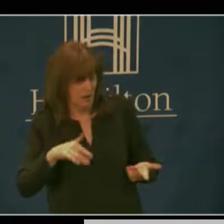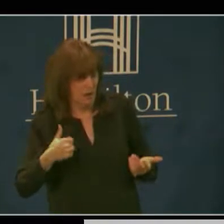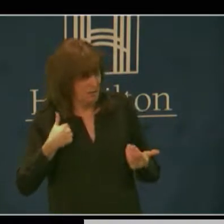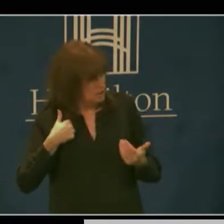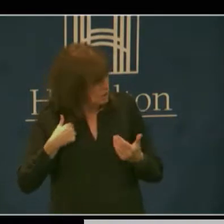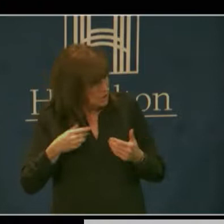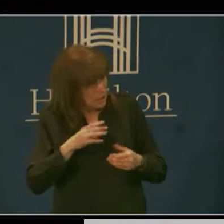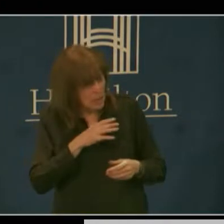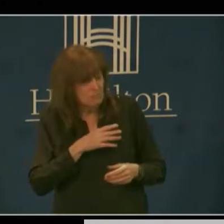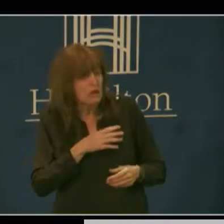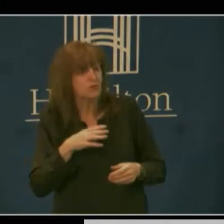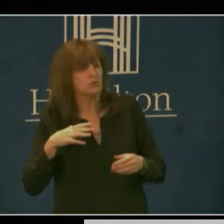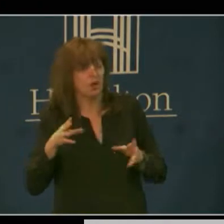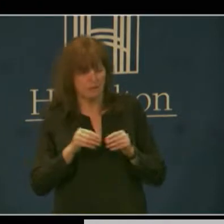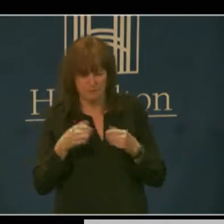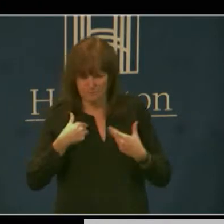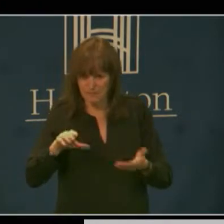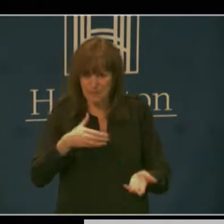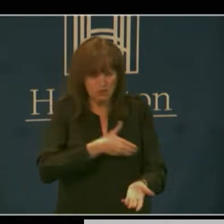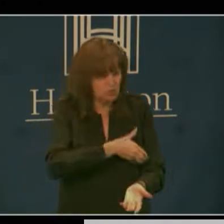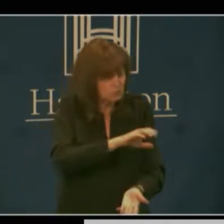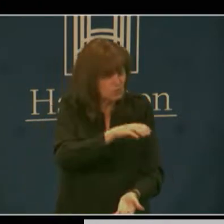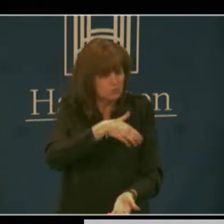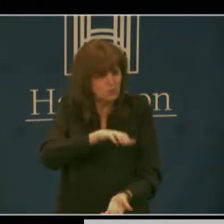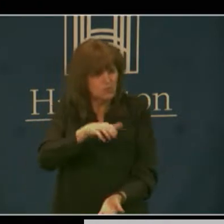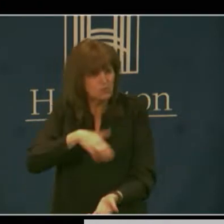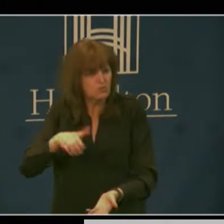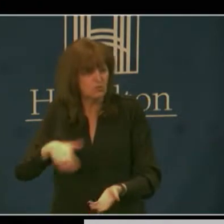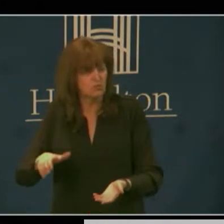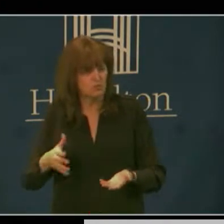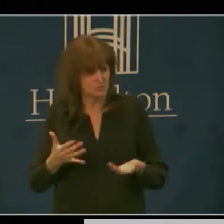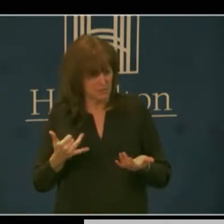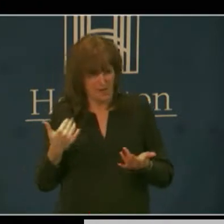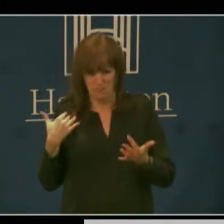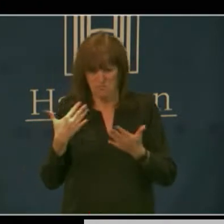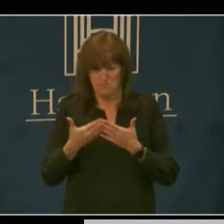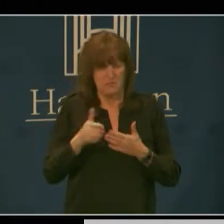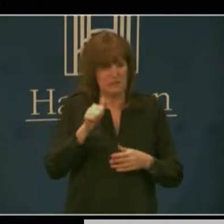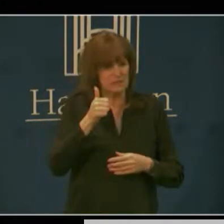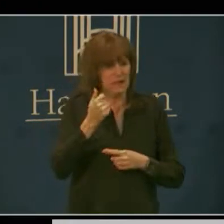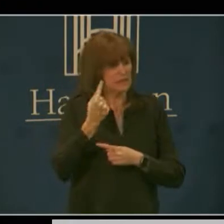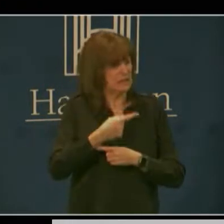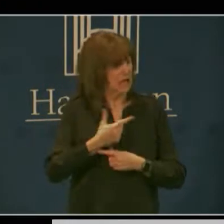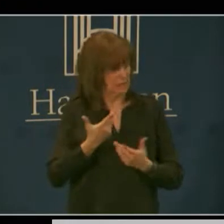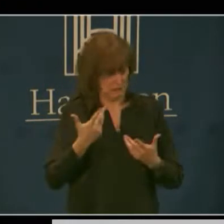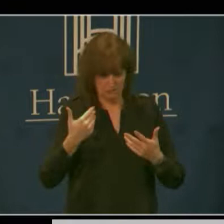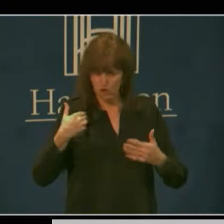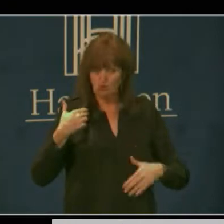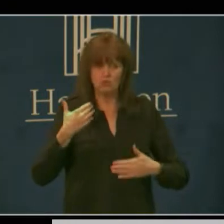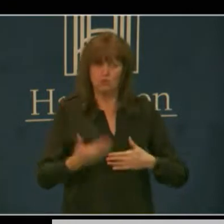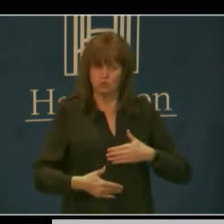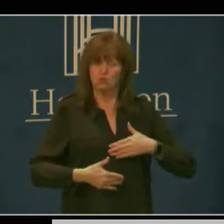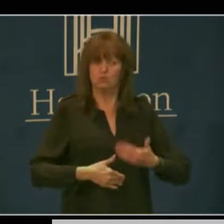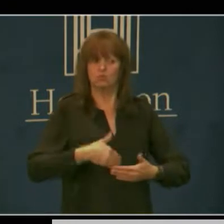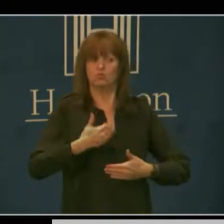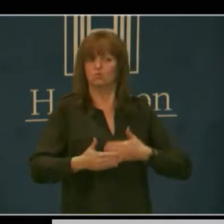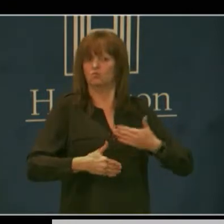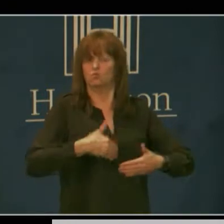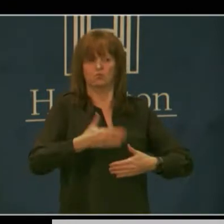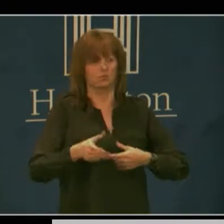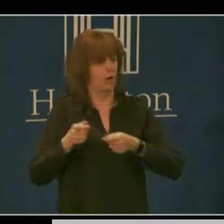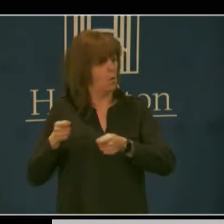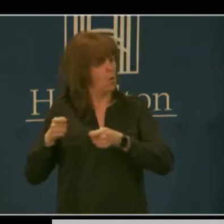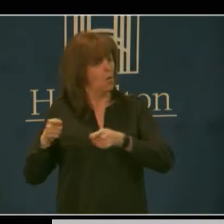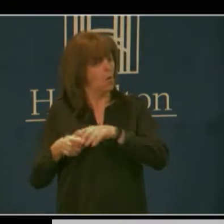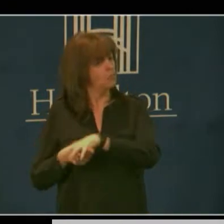been operating under that regime for the better part of 10 days, and that will continue. And there is no financial